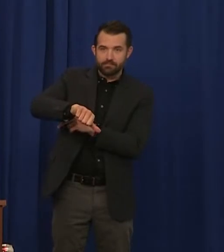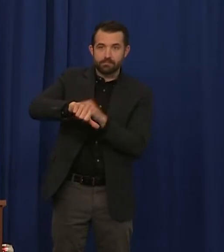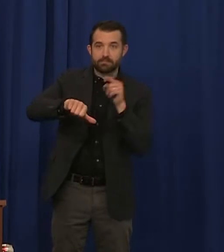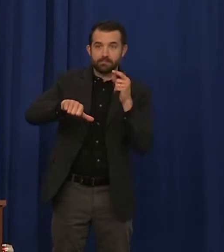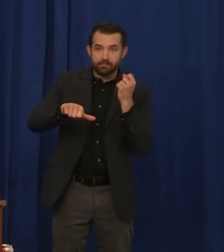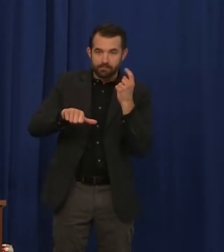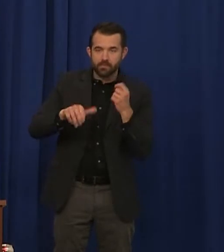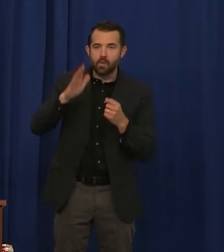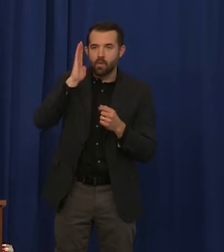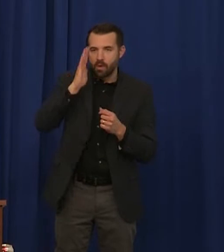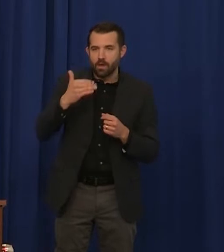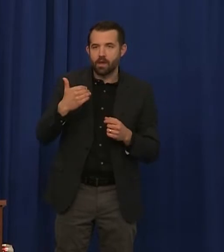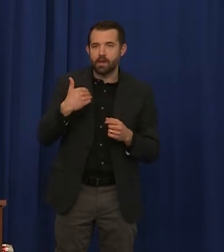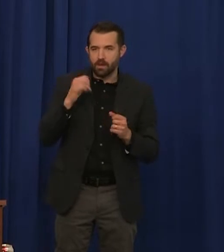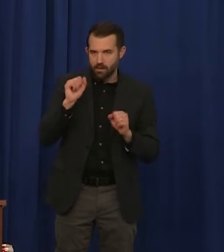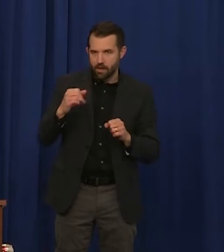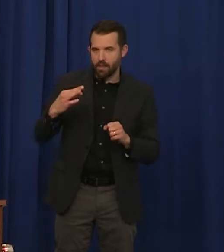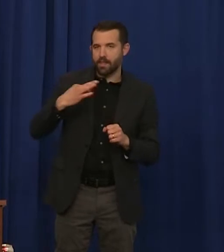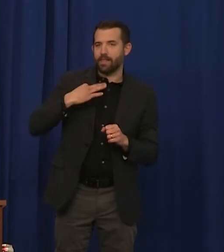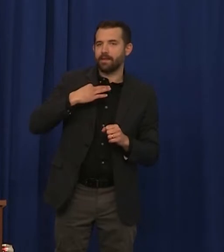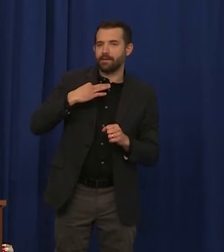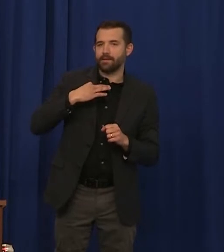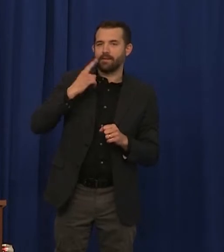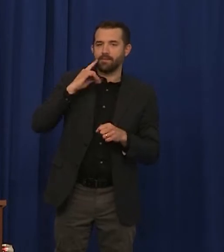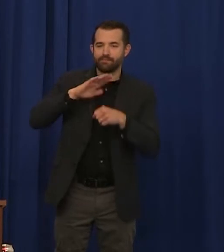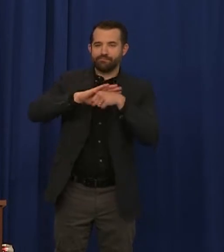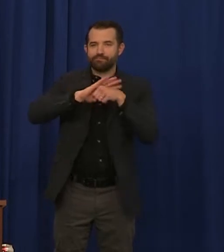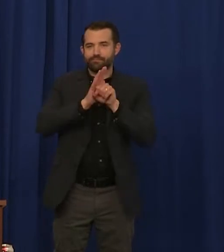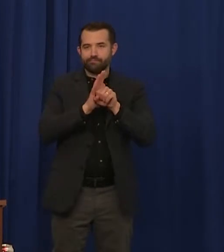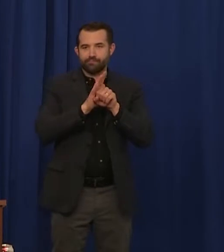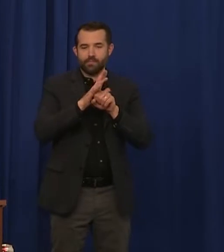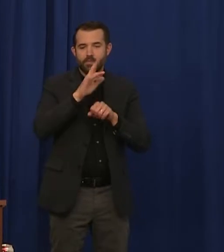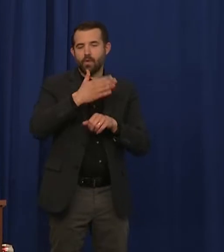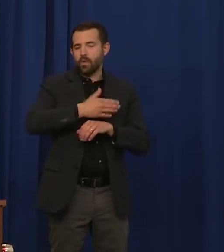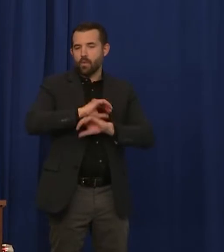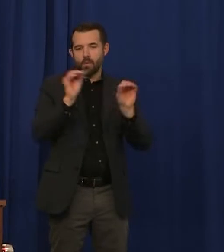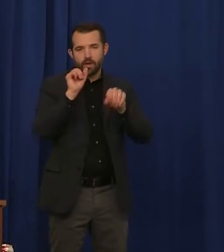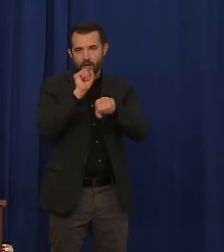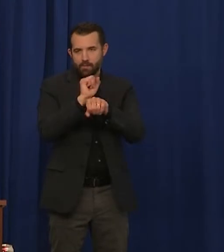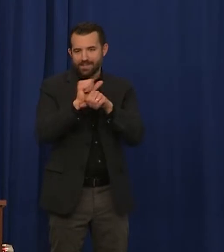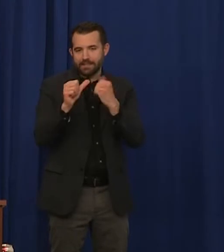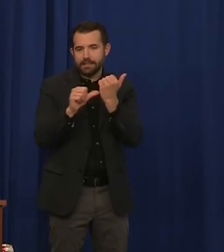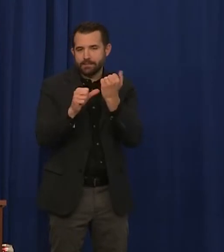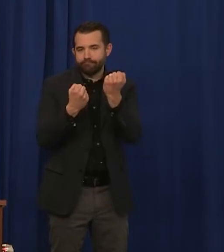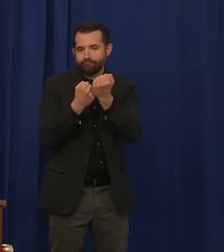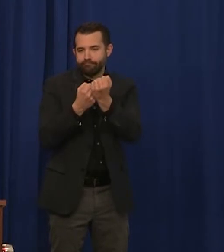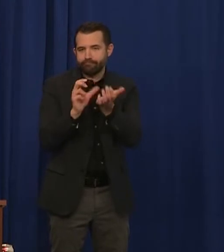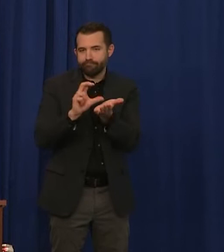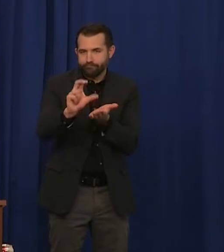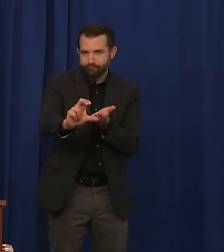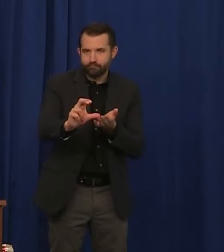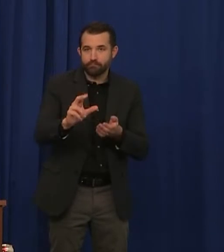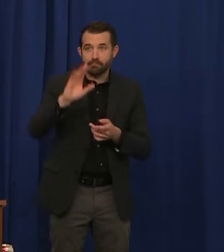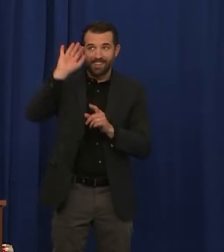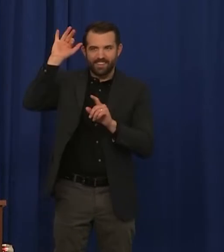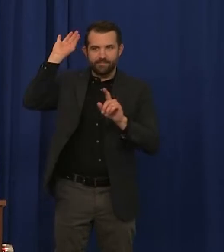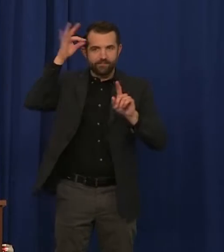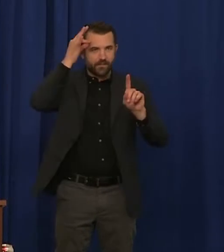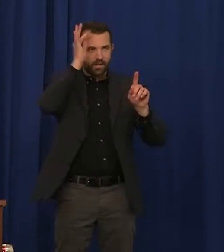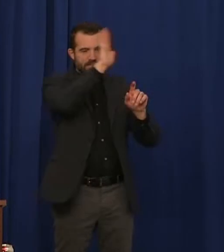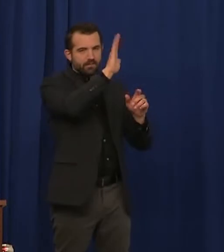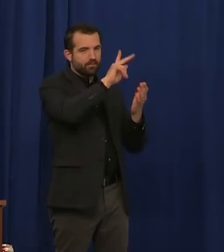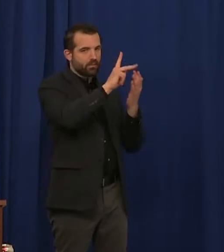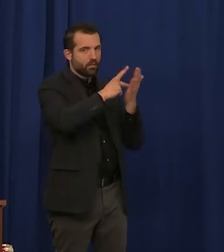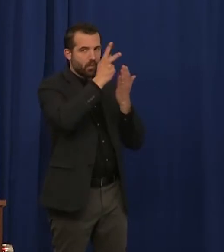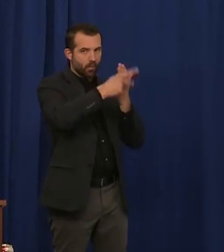Pandemic Unemployment Assistance Program. This is the federal program that was also enacted by Congress to